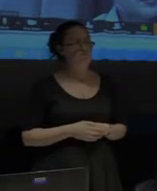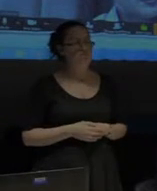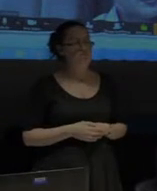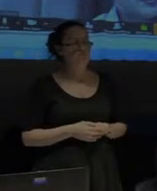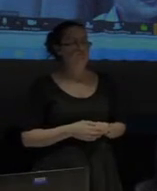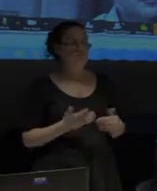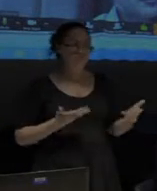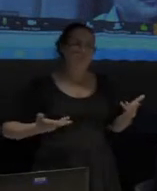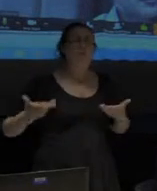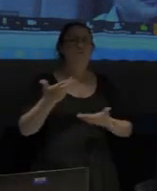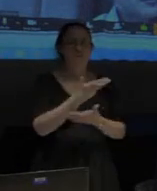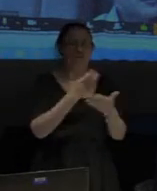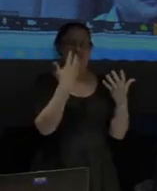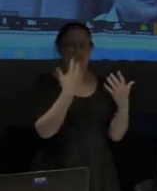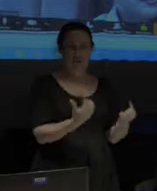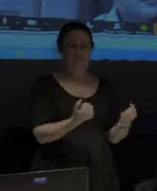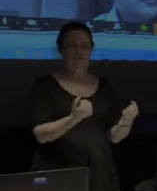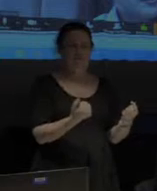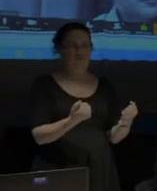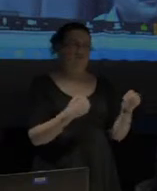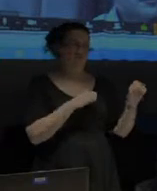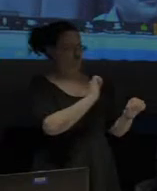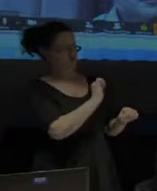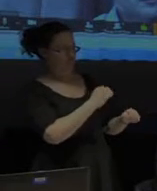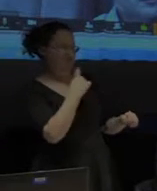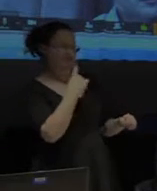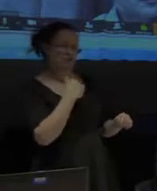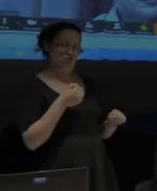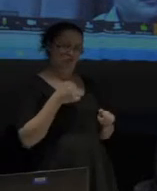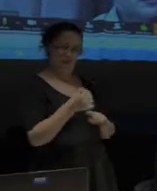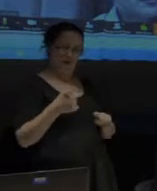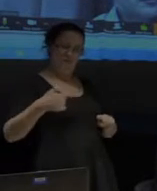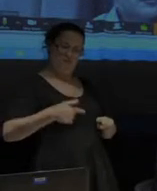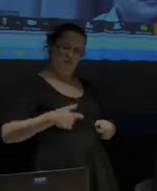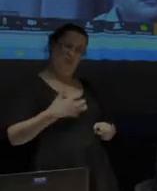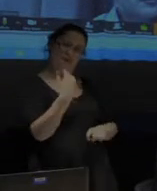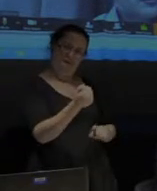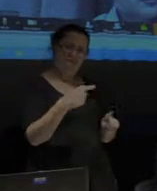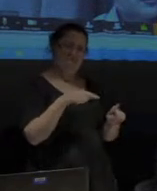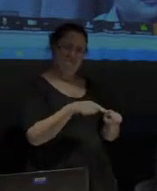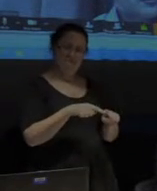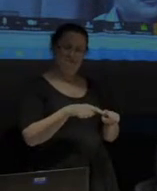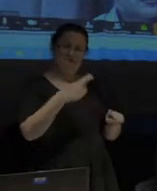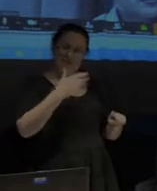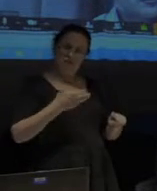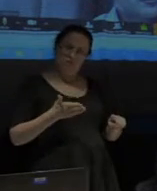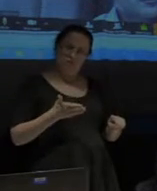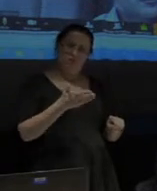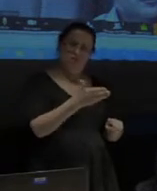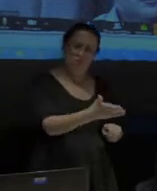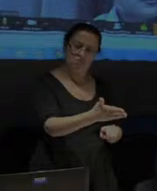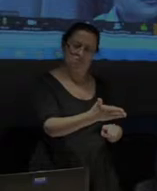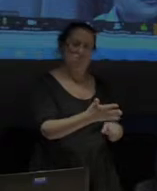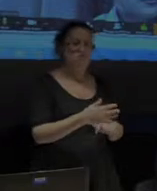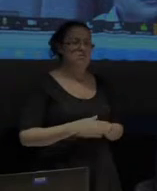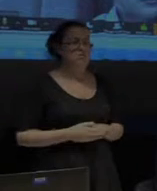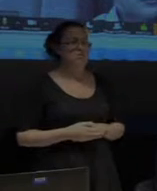conversation, there's fuel for the train, it's there, so that's a good time to go after something. I think in terms